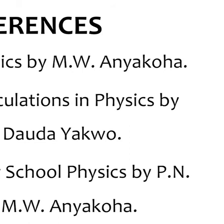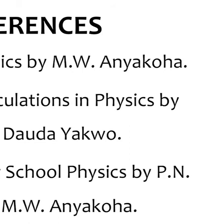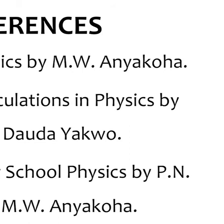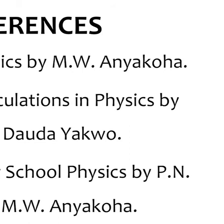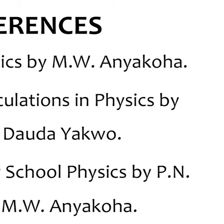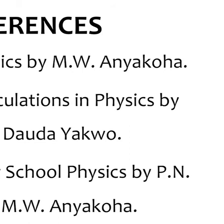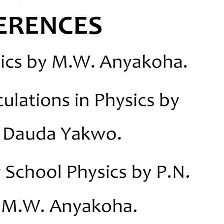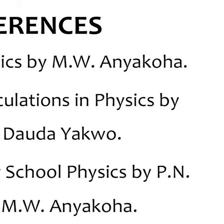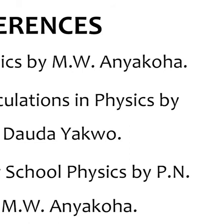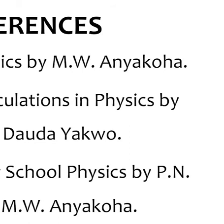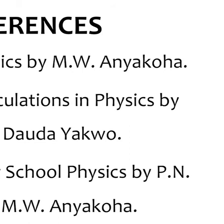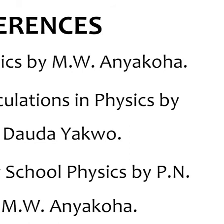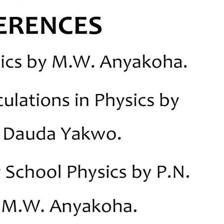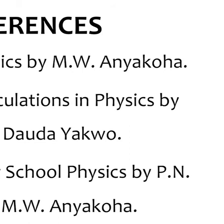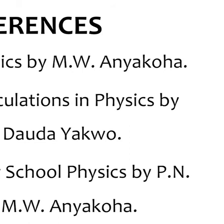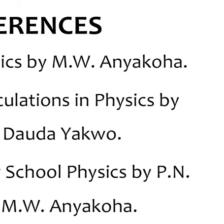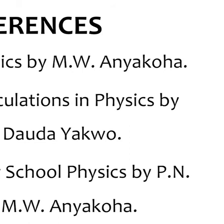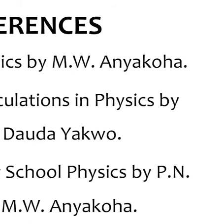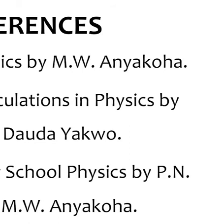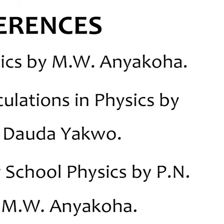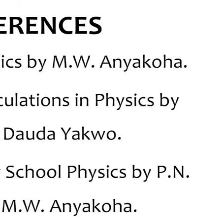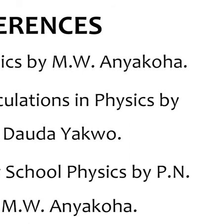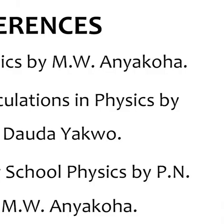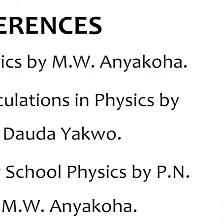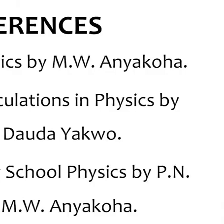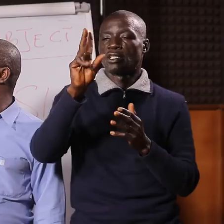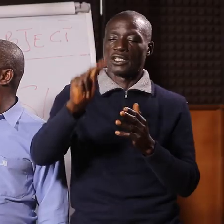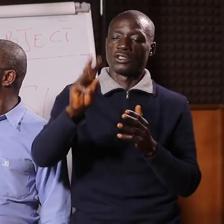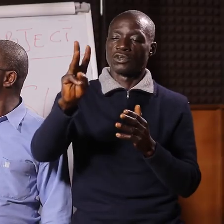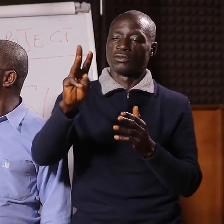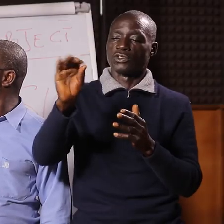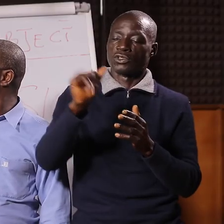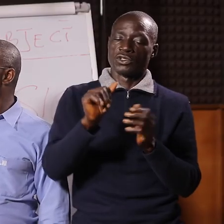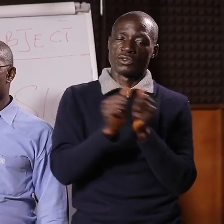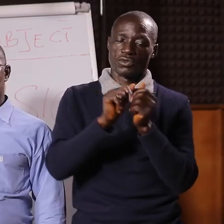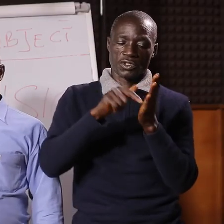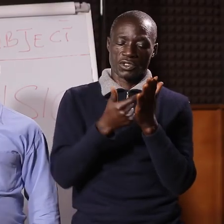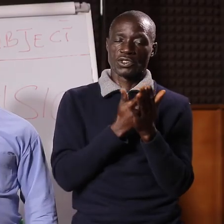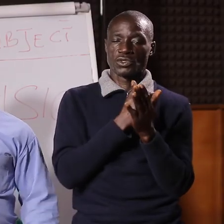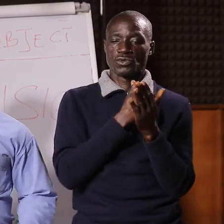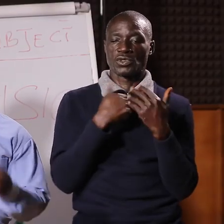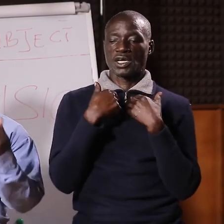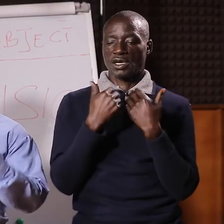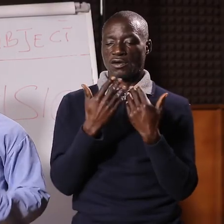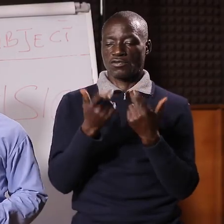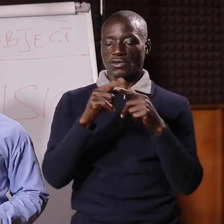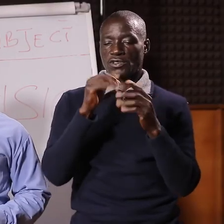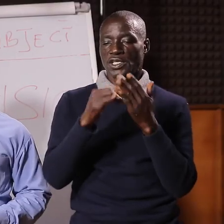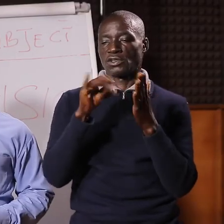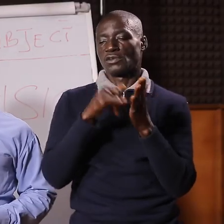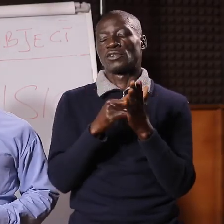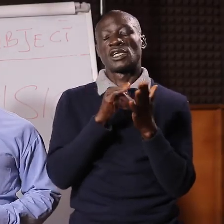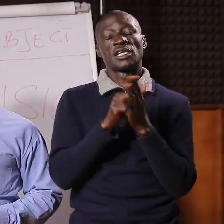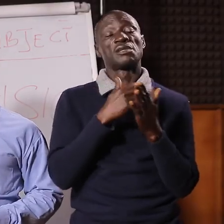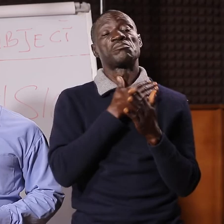Physics by Piano Keke and M.W. Anyakoha. With this, I want to suggest that